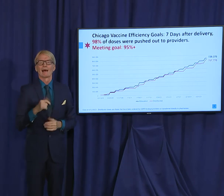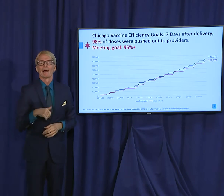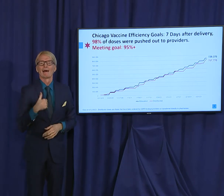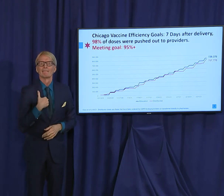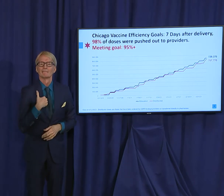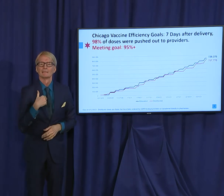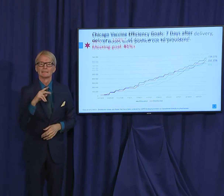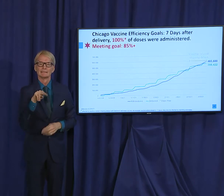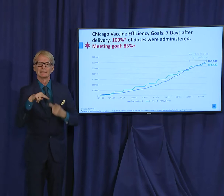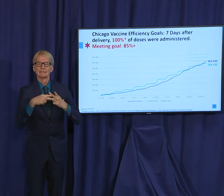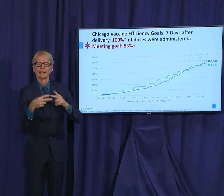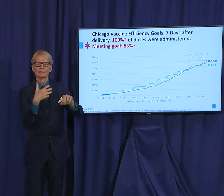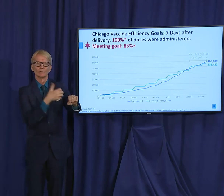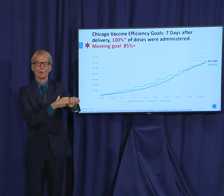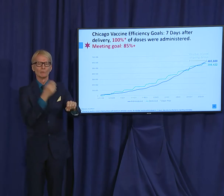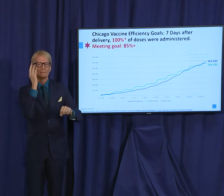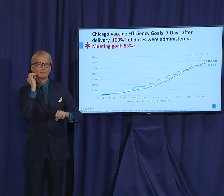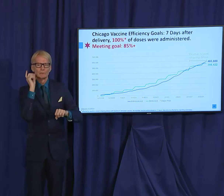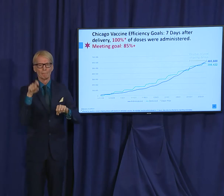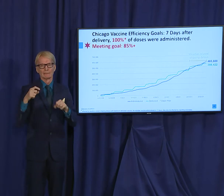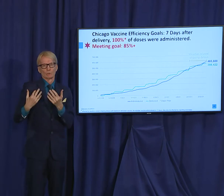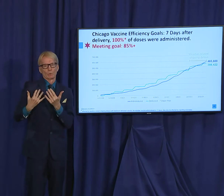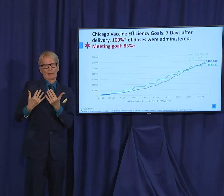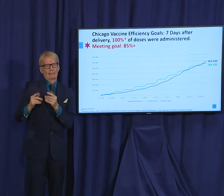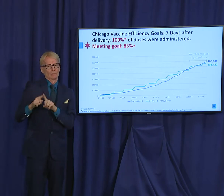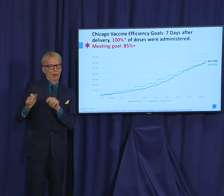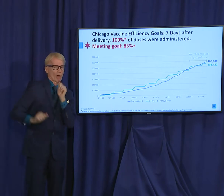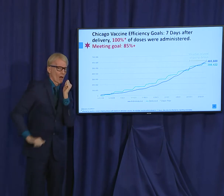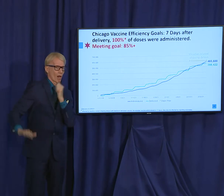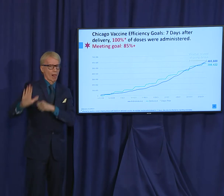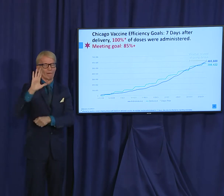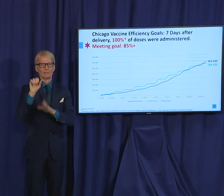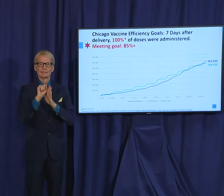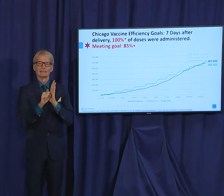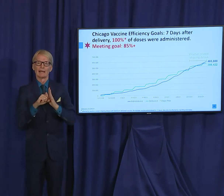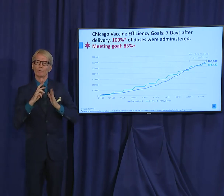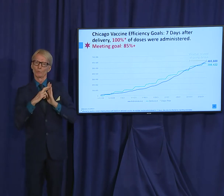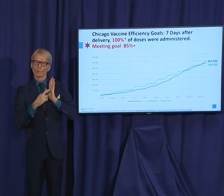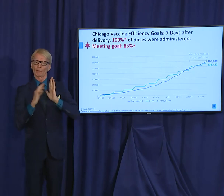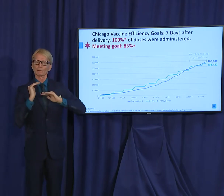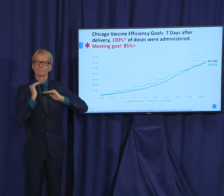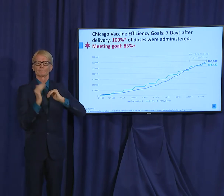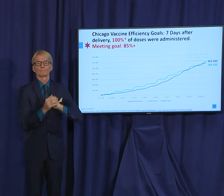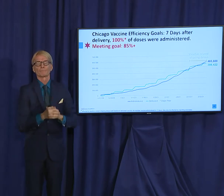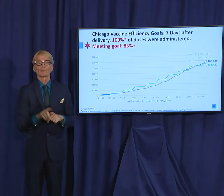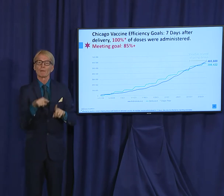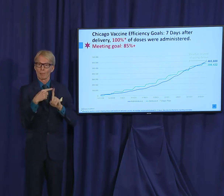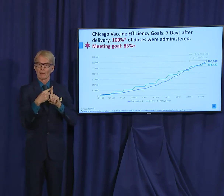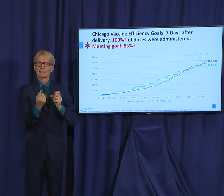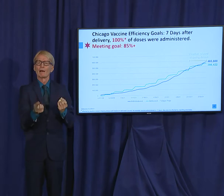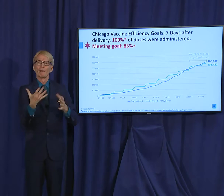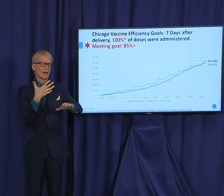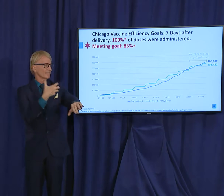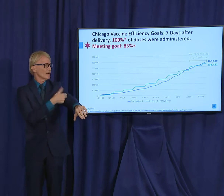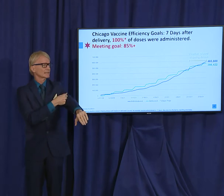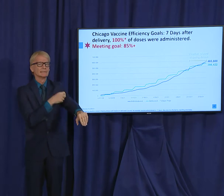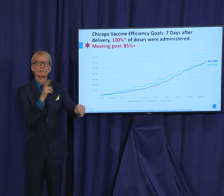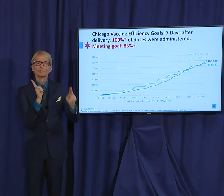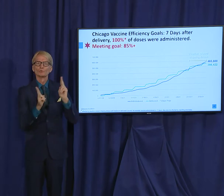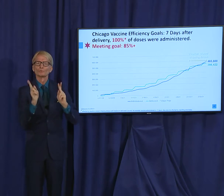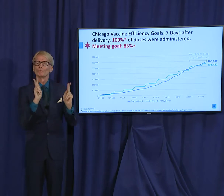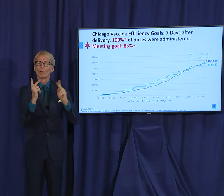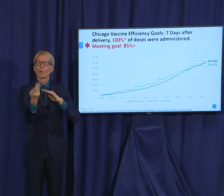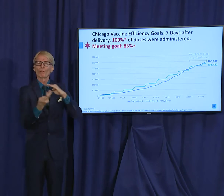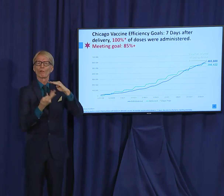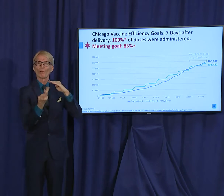everybody across the city. Our other vaccine efficiency goal is vaccine getting into arms. We set a goal that at least